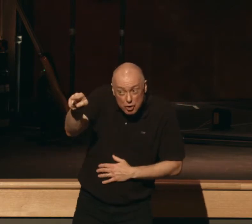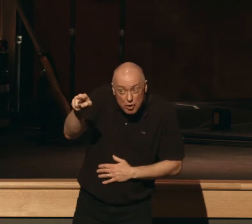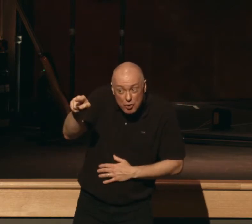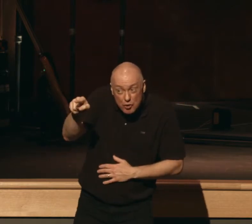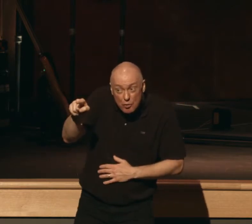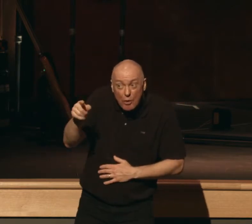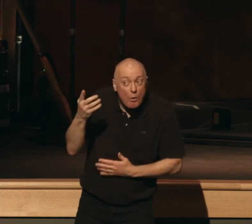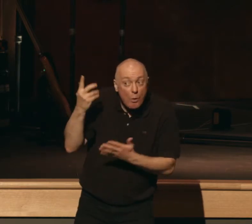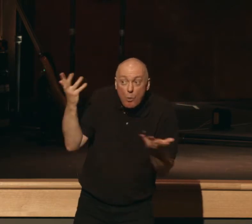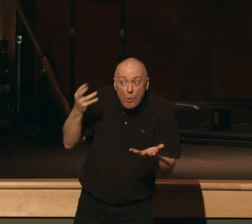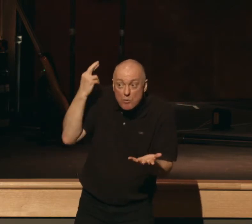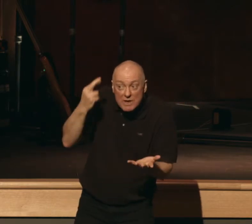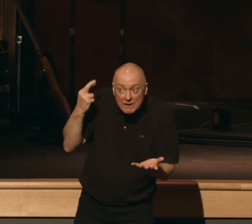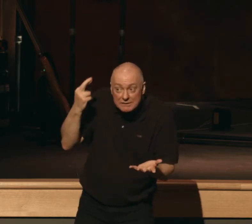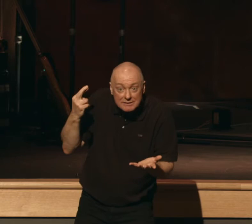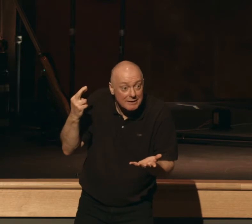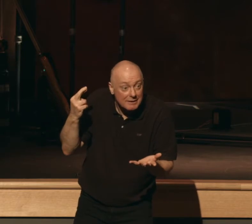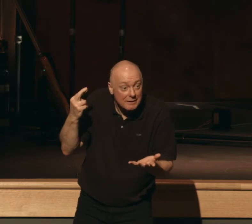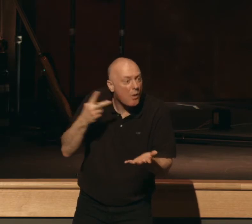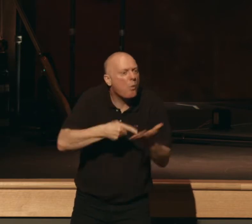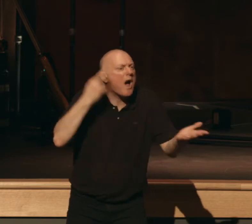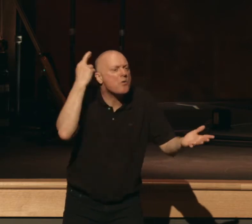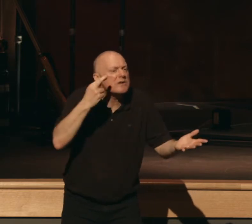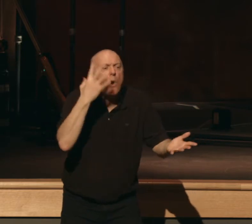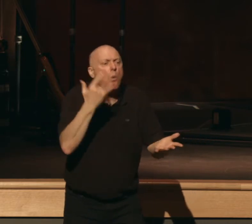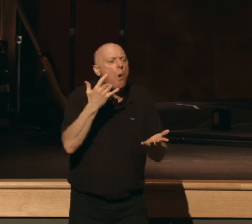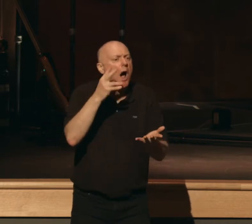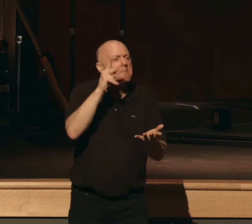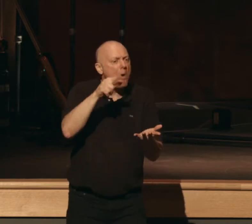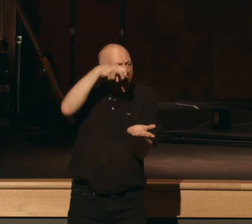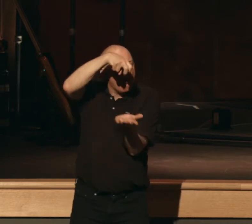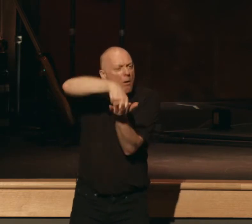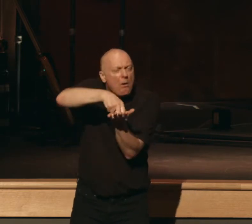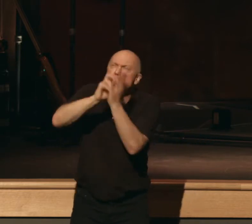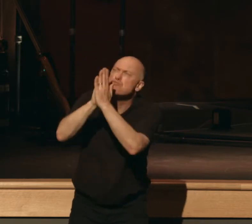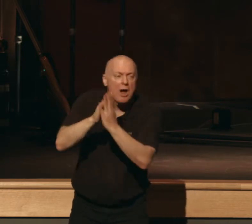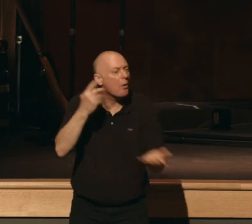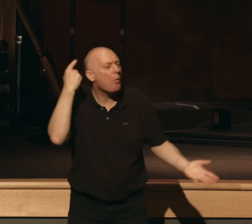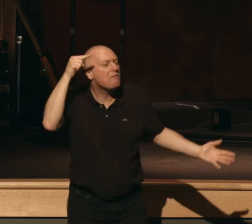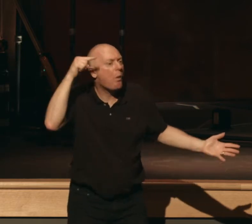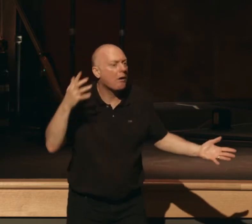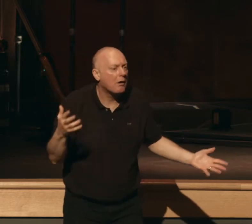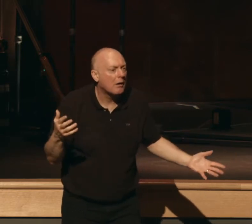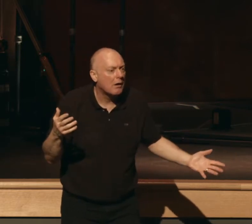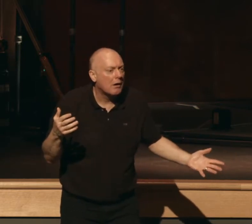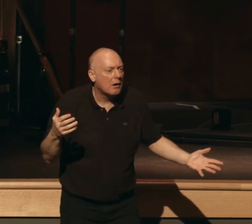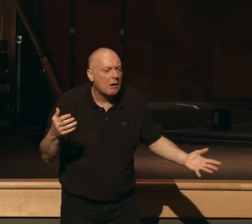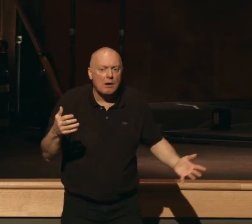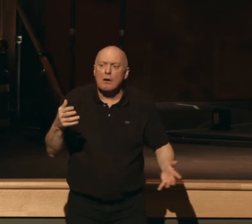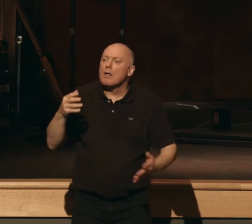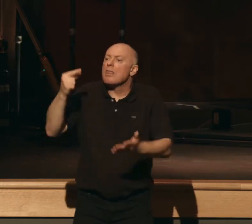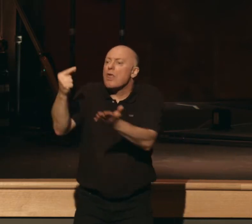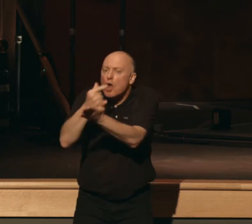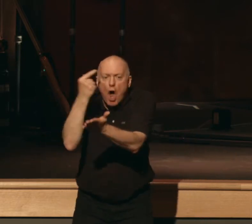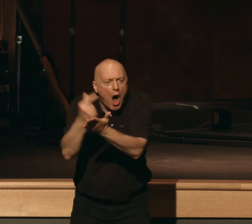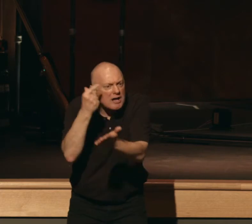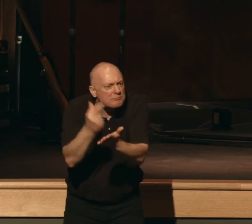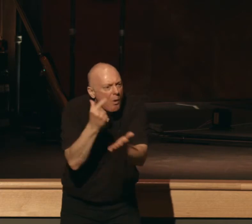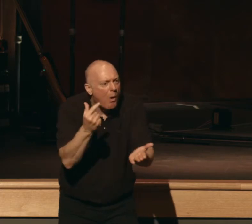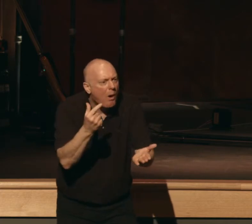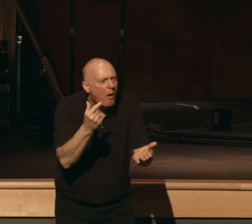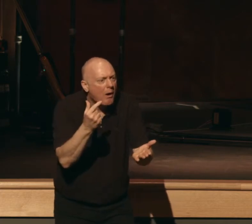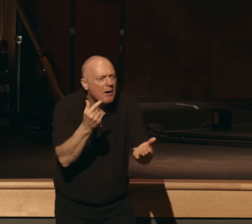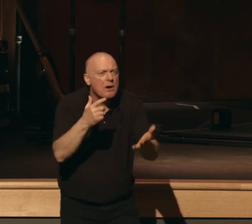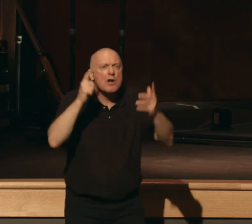for this reason. And so what reason is Paul referring to here? Well, here's the reason. It's the gospel. It's